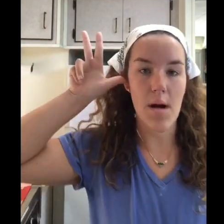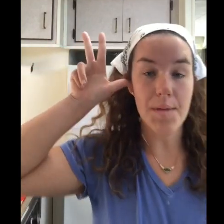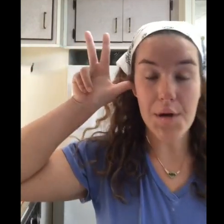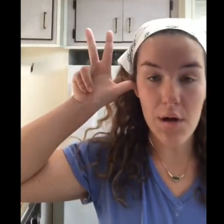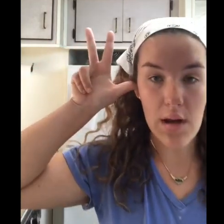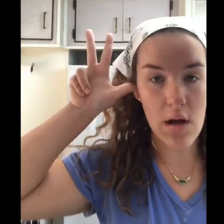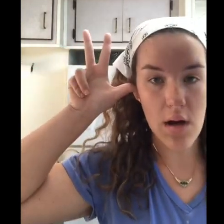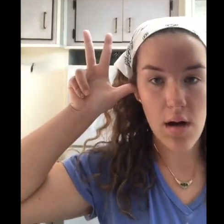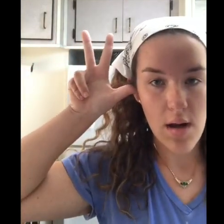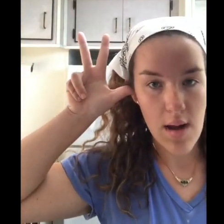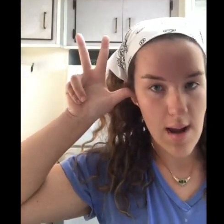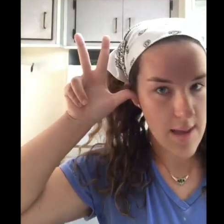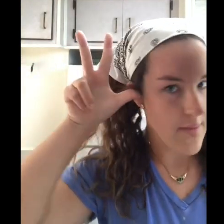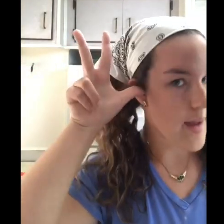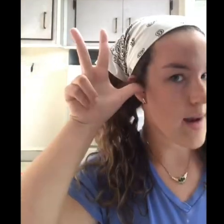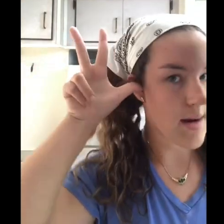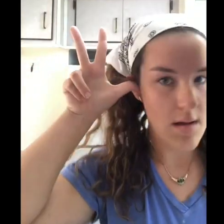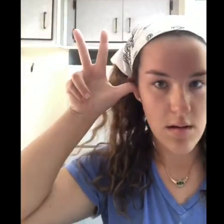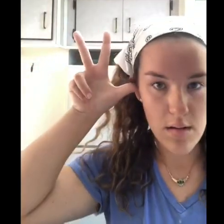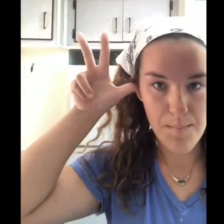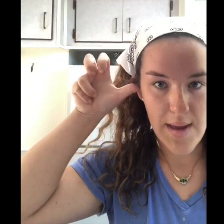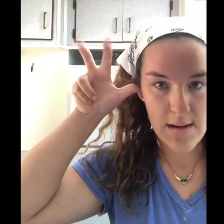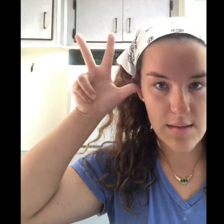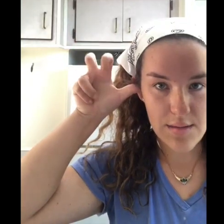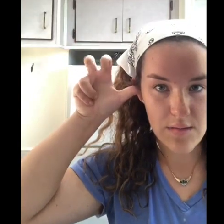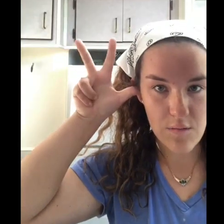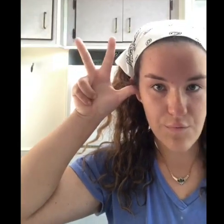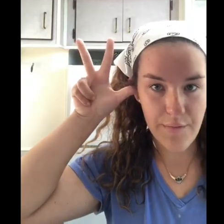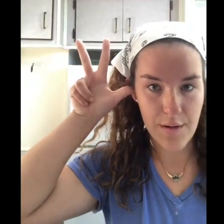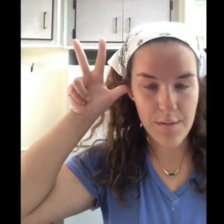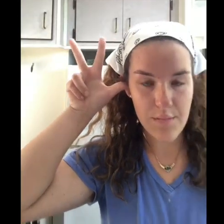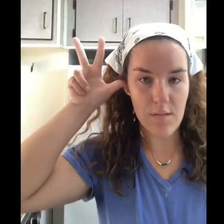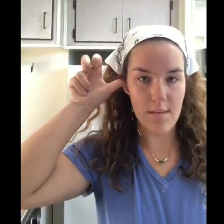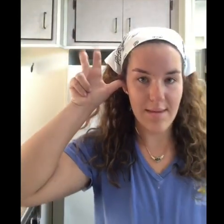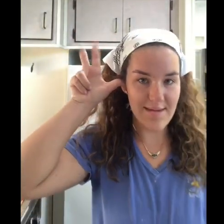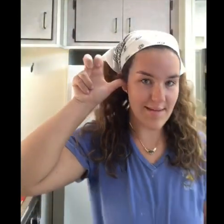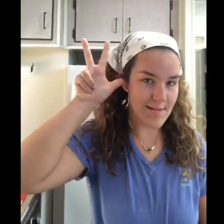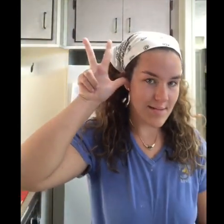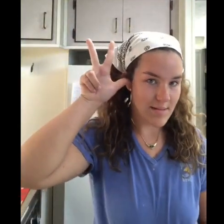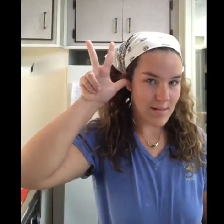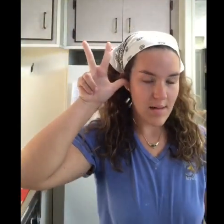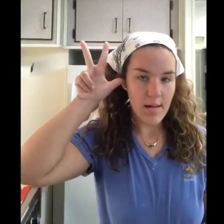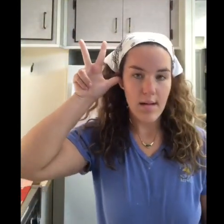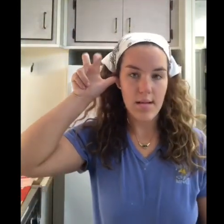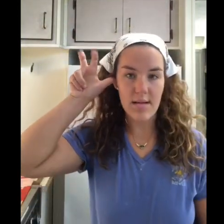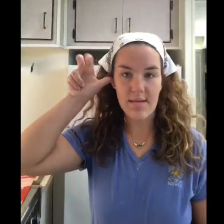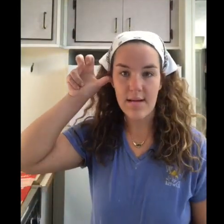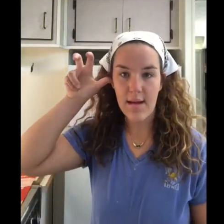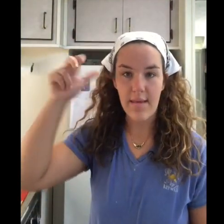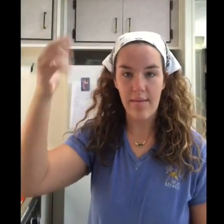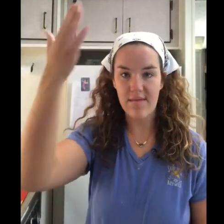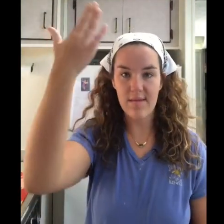to your ear, and then bend these 2 fingers. Listen. Listen. And then this is